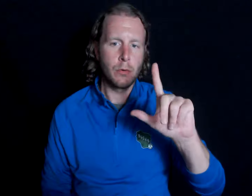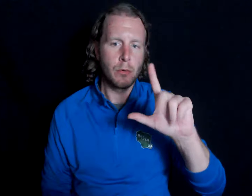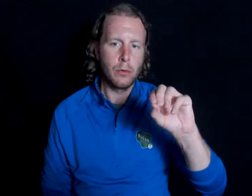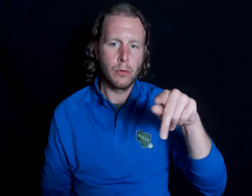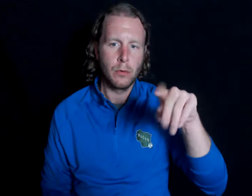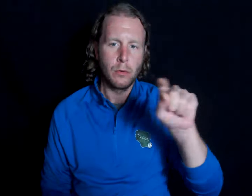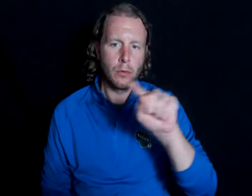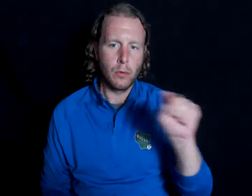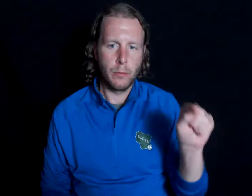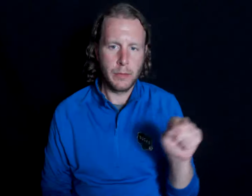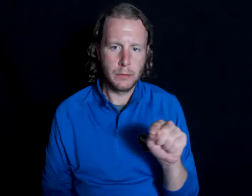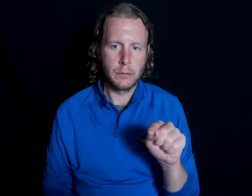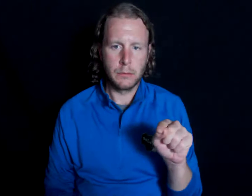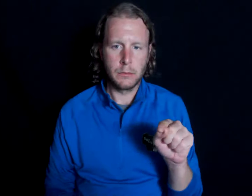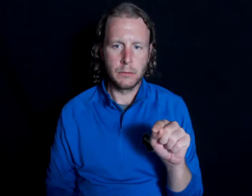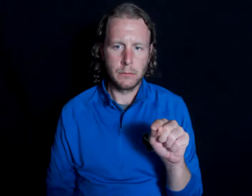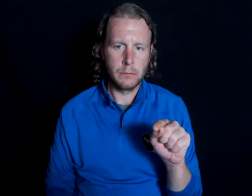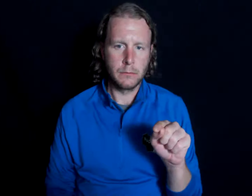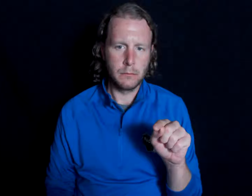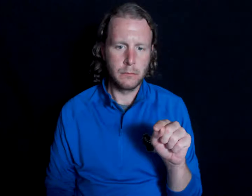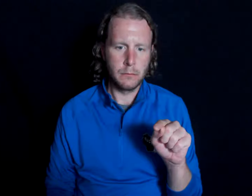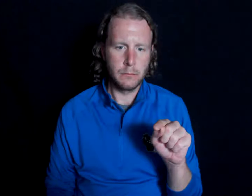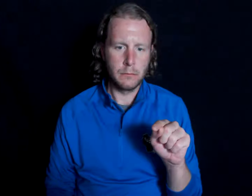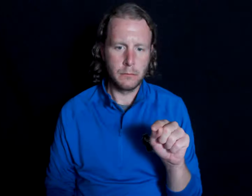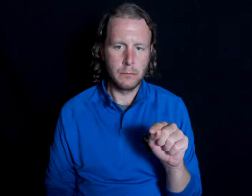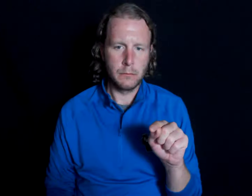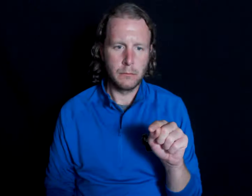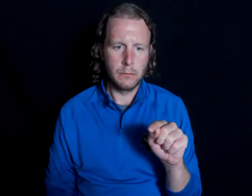Wundu is looking at the baseline official thinking, why aren't you calling that?